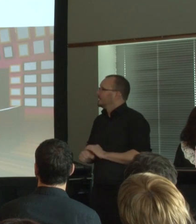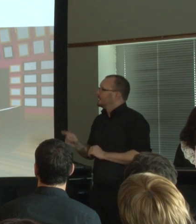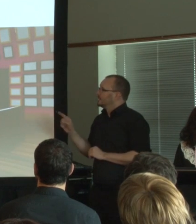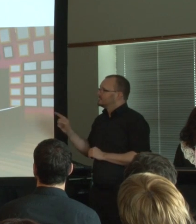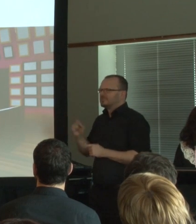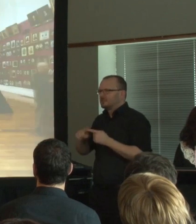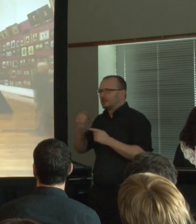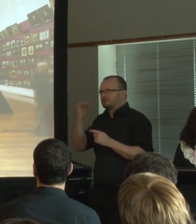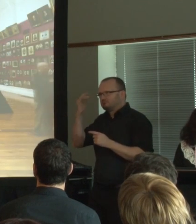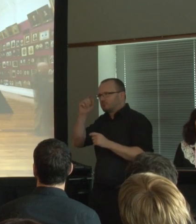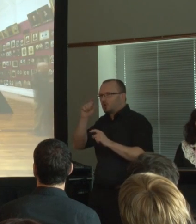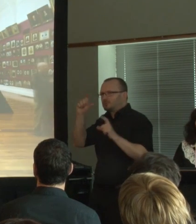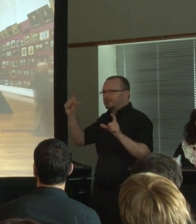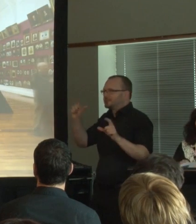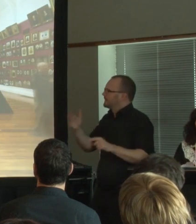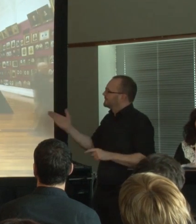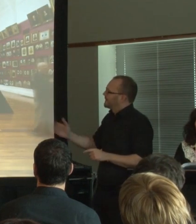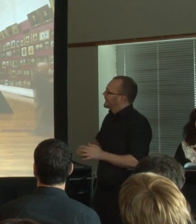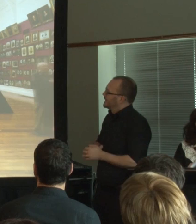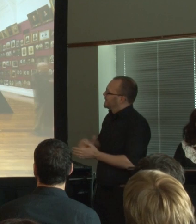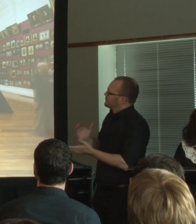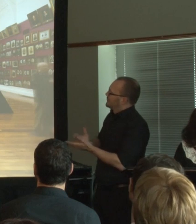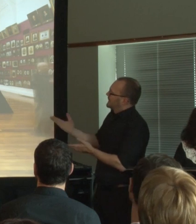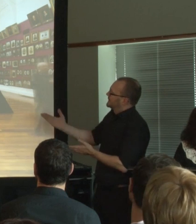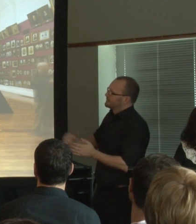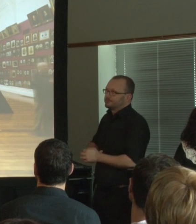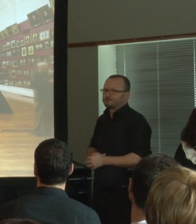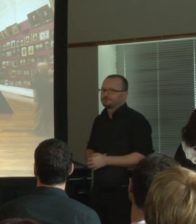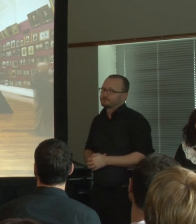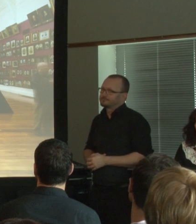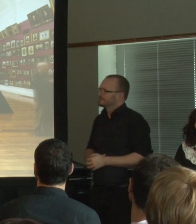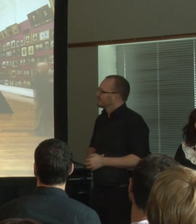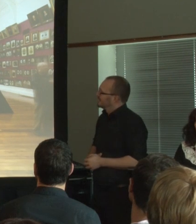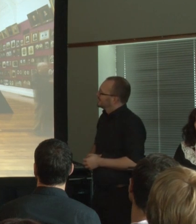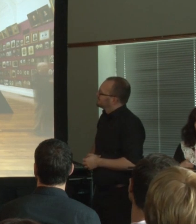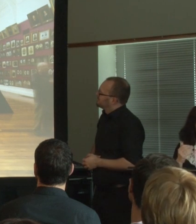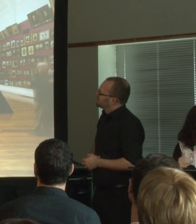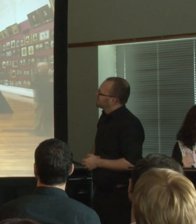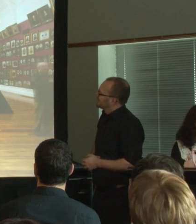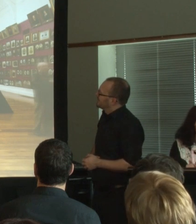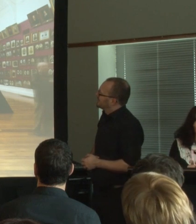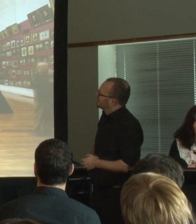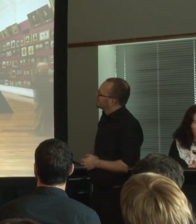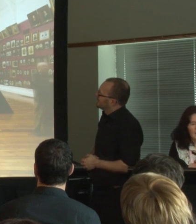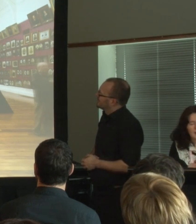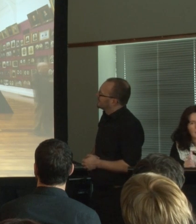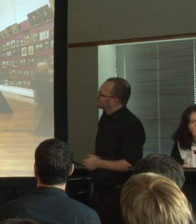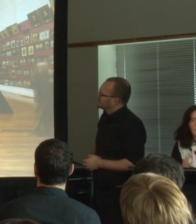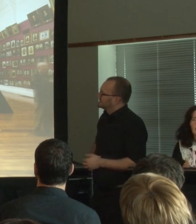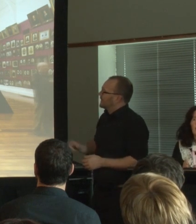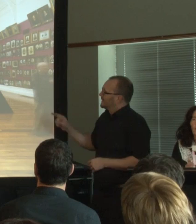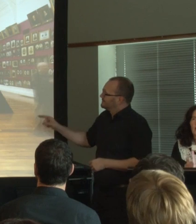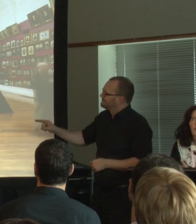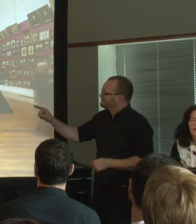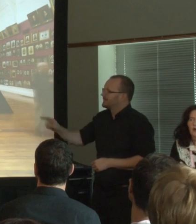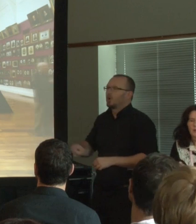concept stage. And this is in reality, and you can see in the middle there we've got computer stations. Again, this